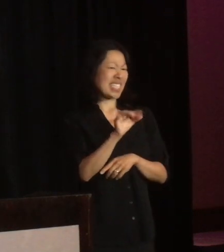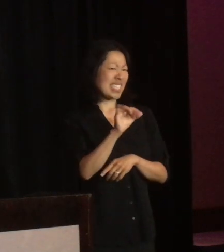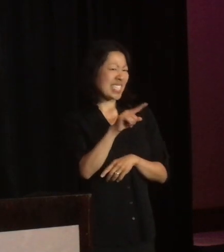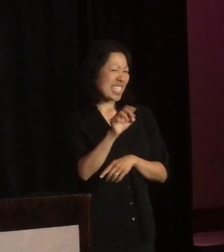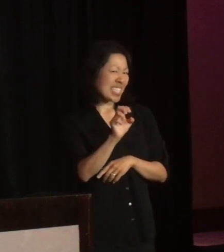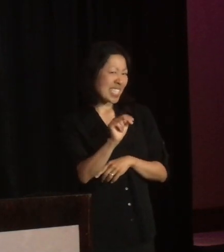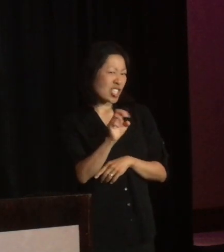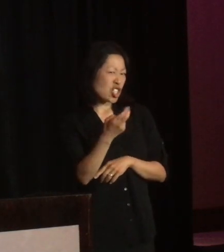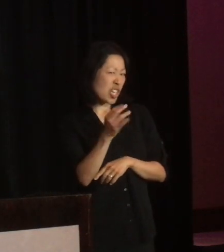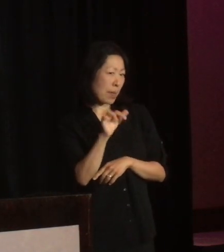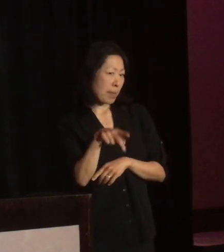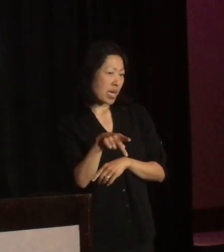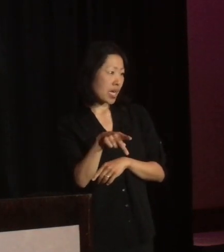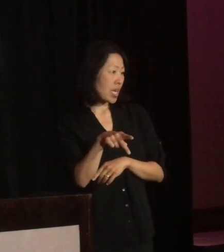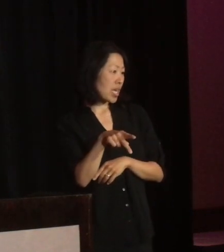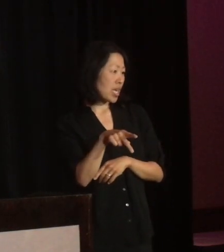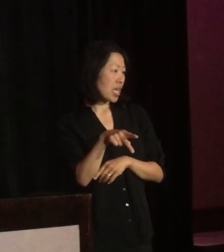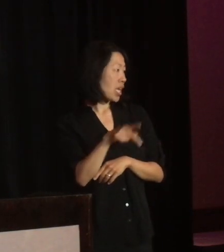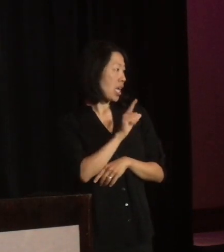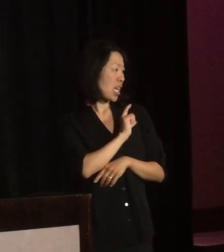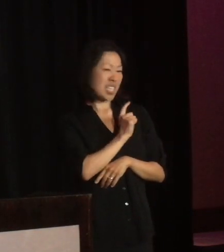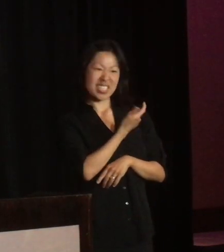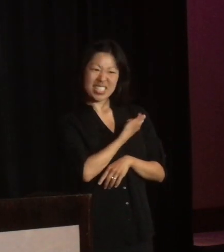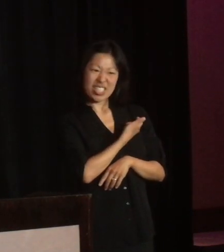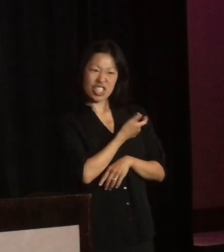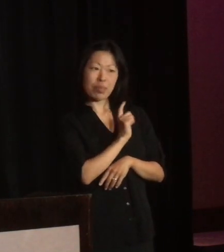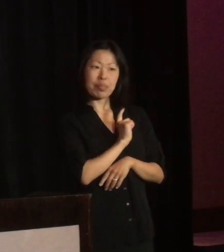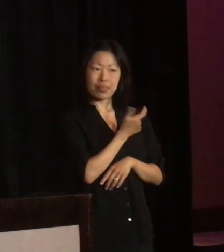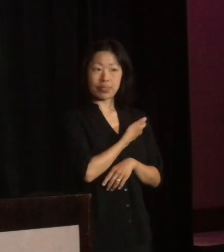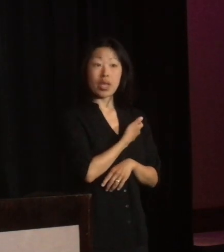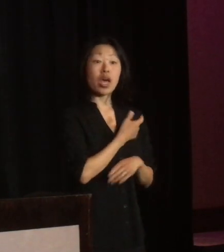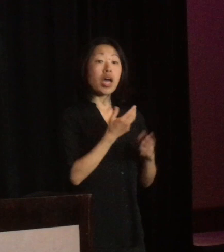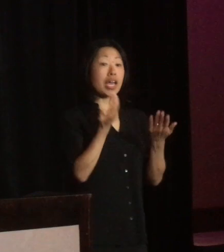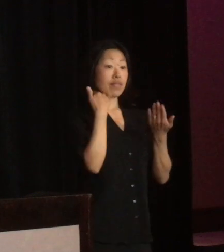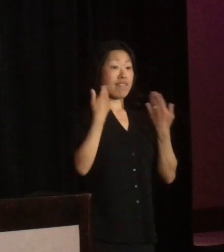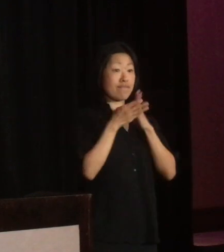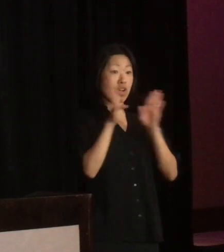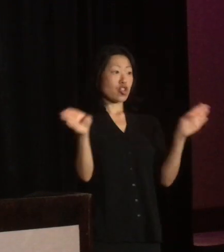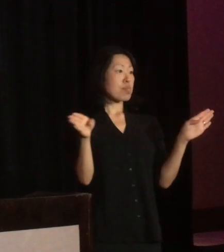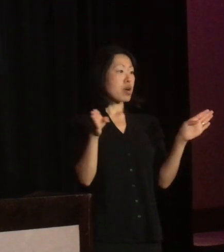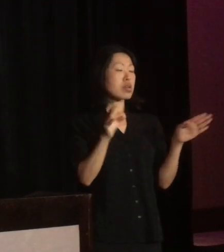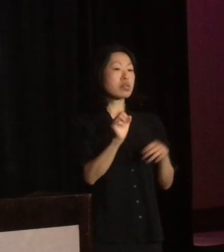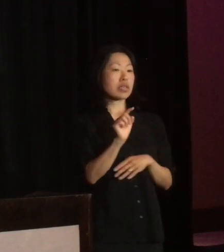citizens to make sure that at least this other piece of their vulnerable status is not